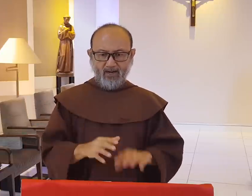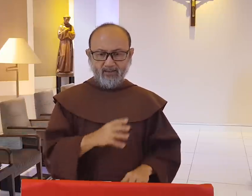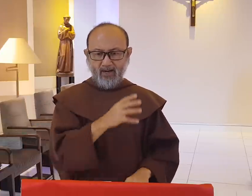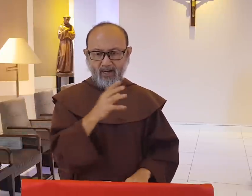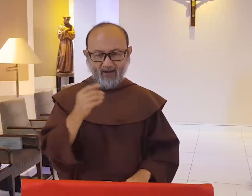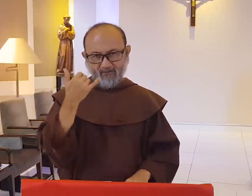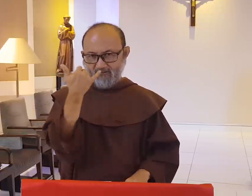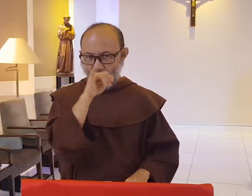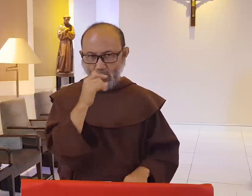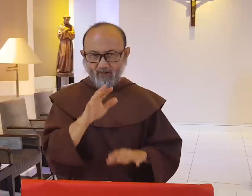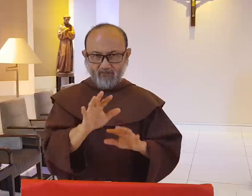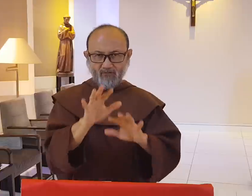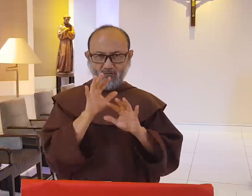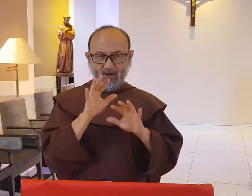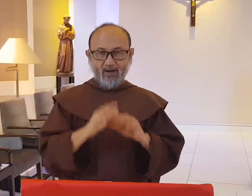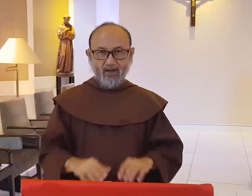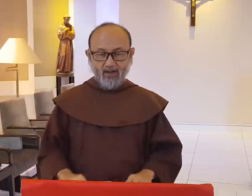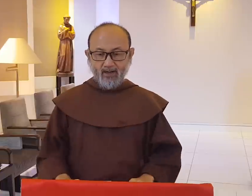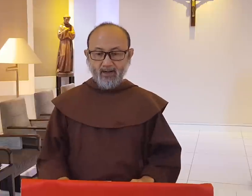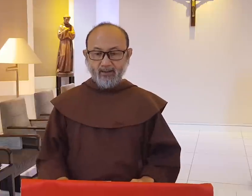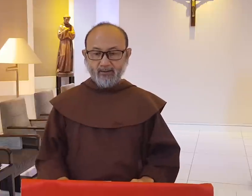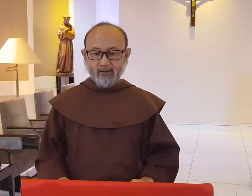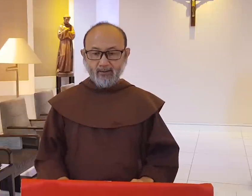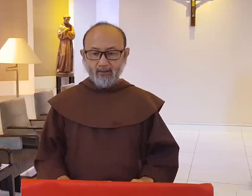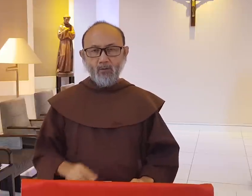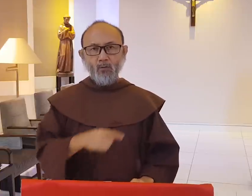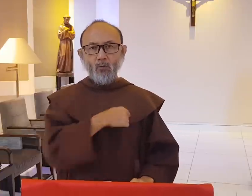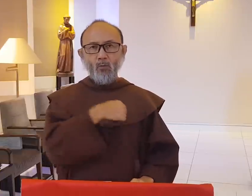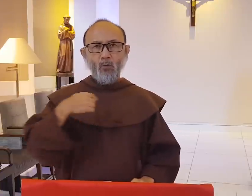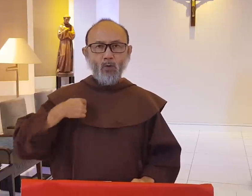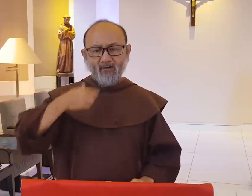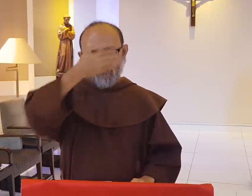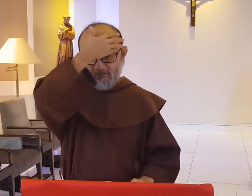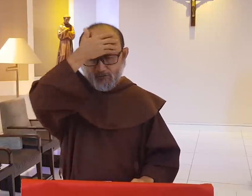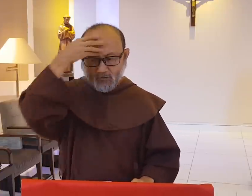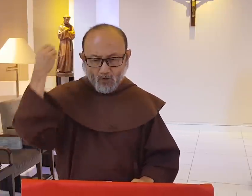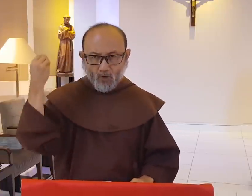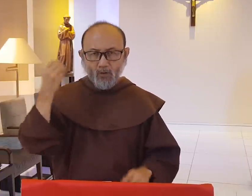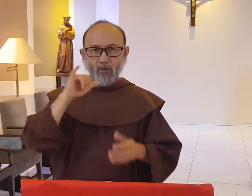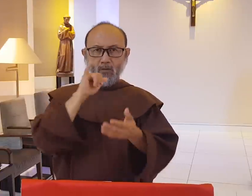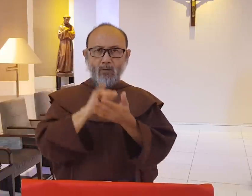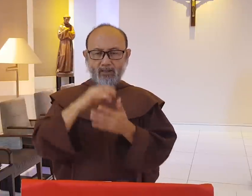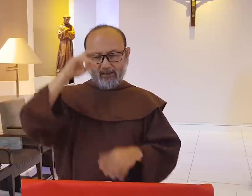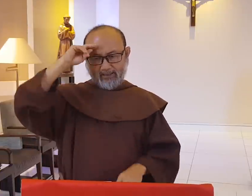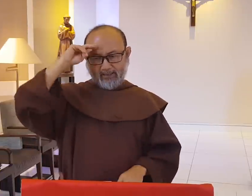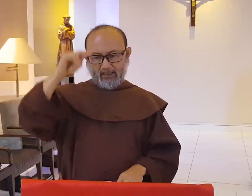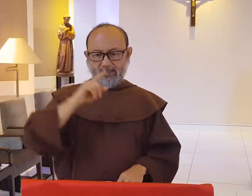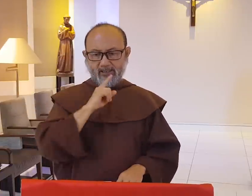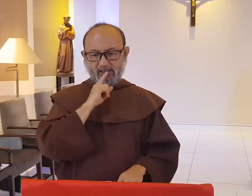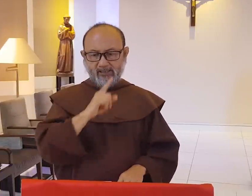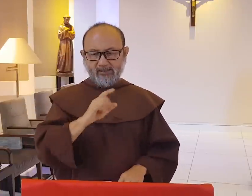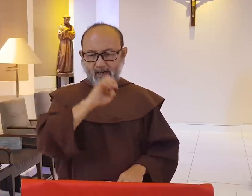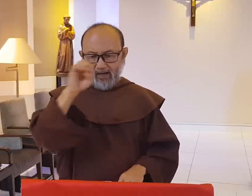and foolish fears. We forget that He is ever present in our